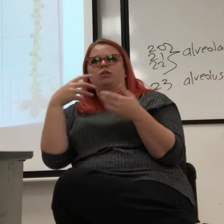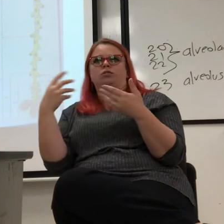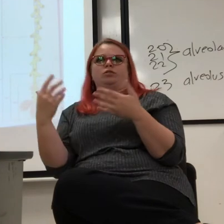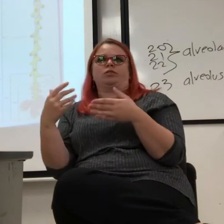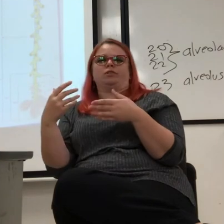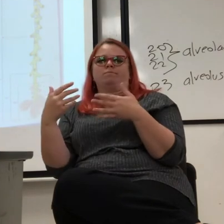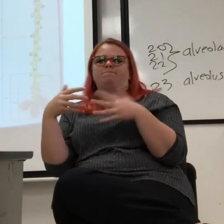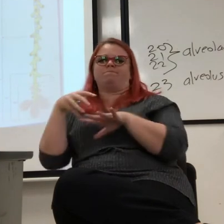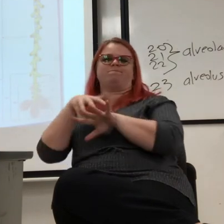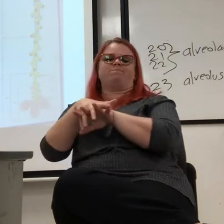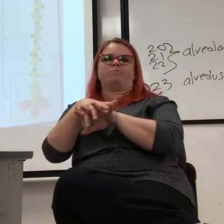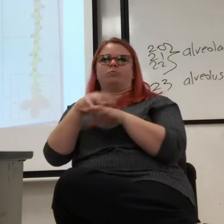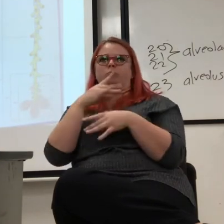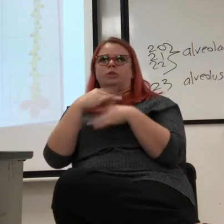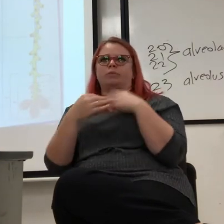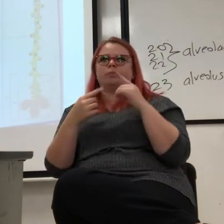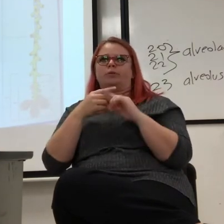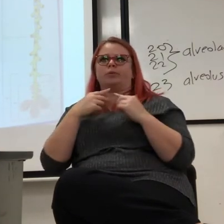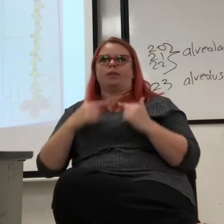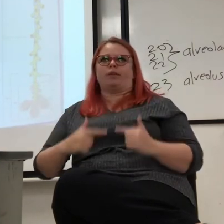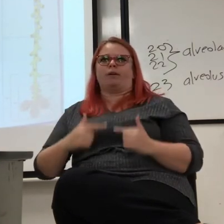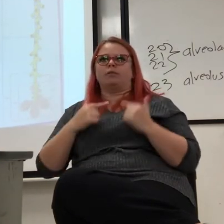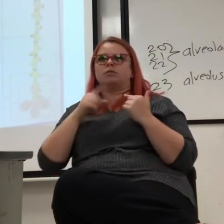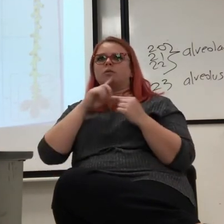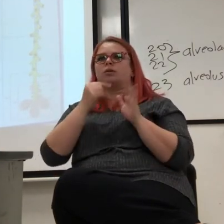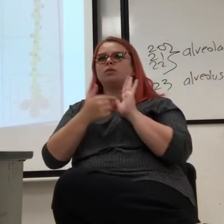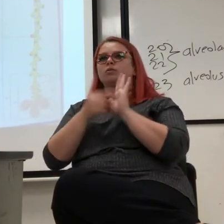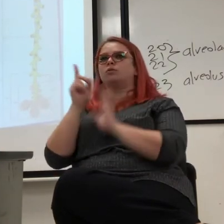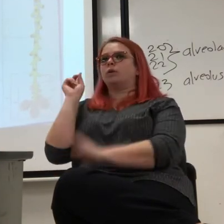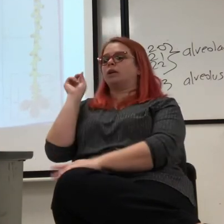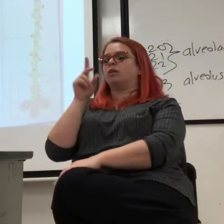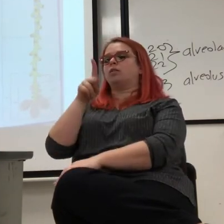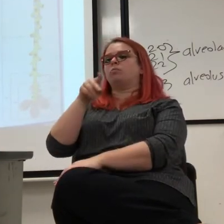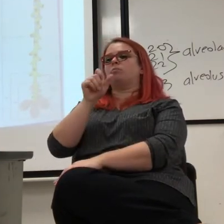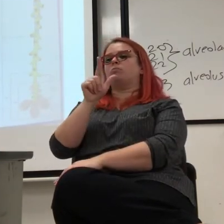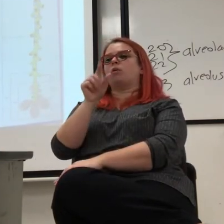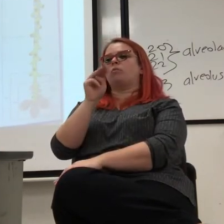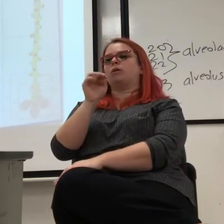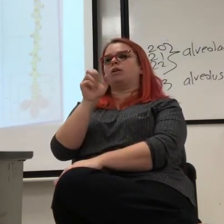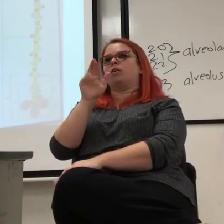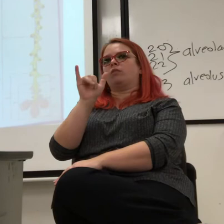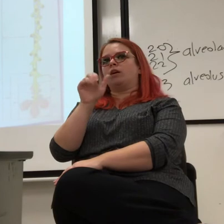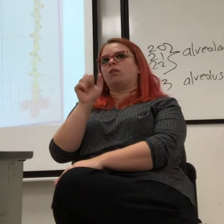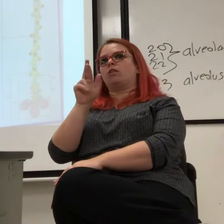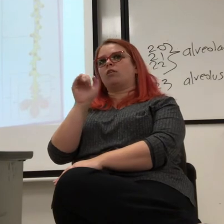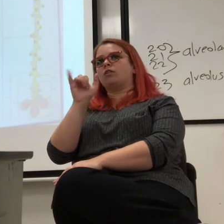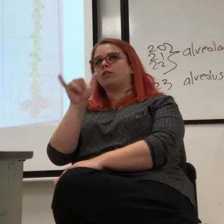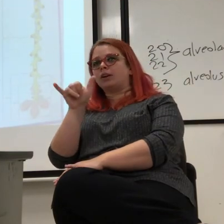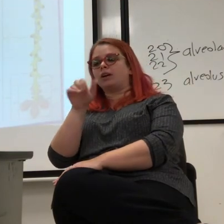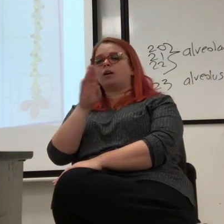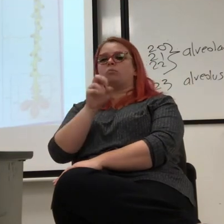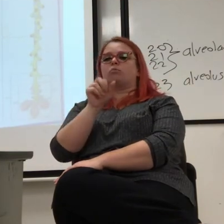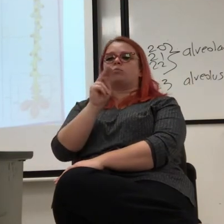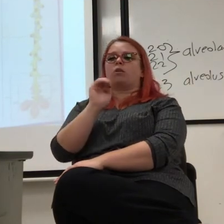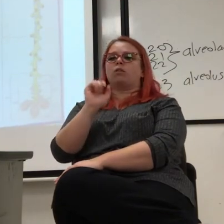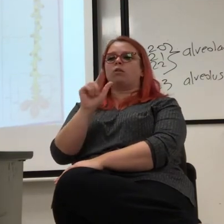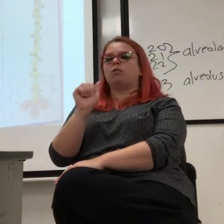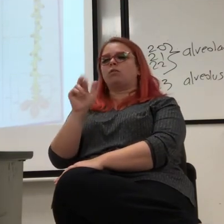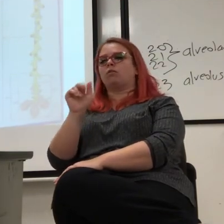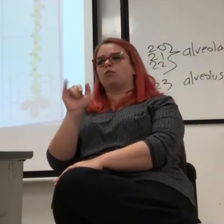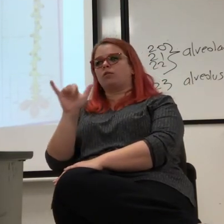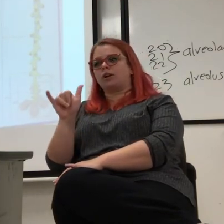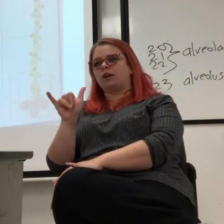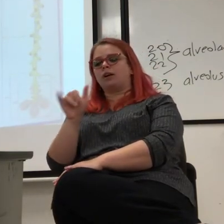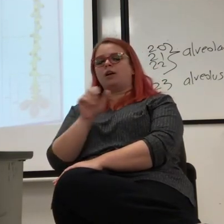shown here and here. Pulmonary artery, bronchial artery, pulmonary vein. You can see all the alveolar sacs